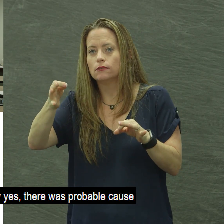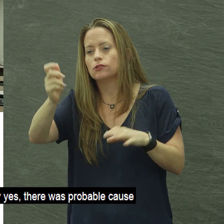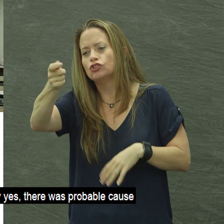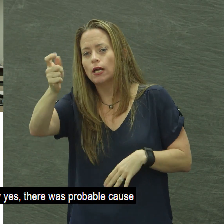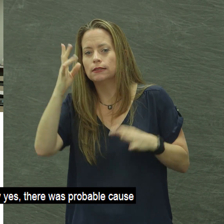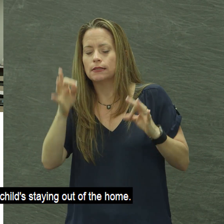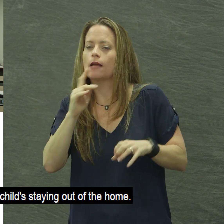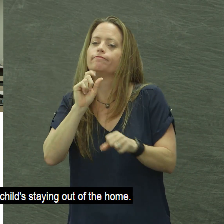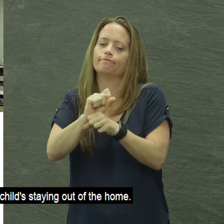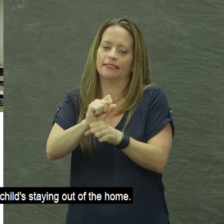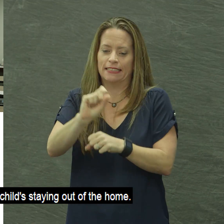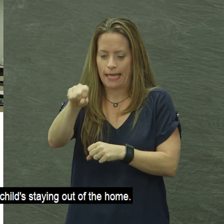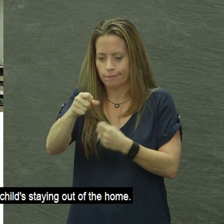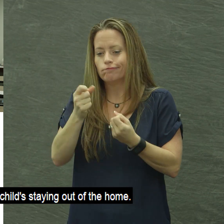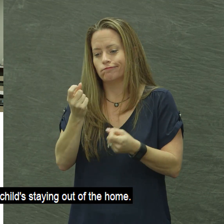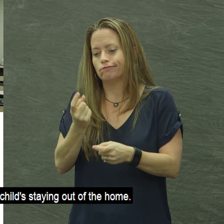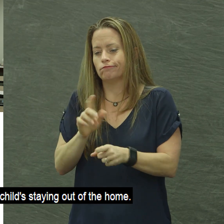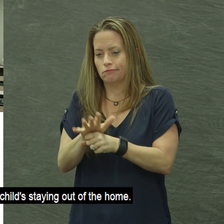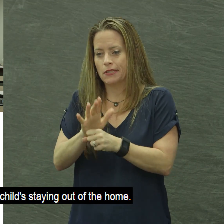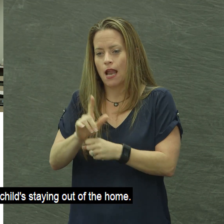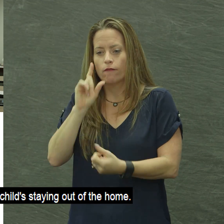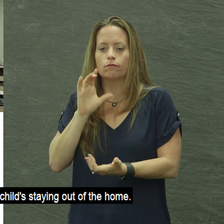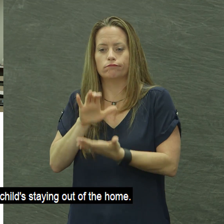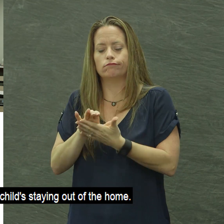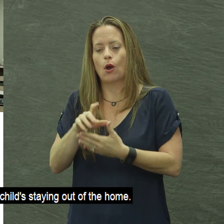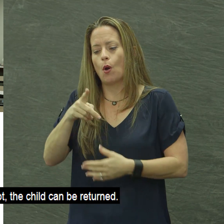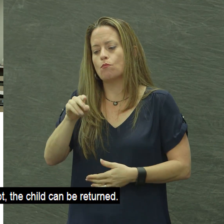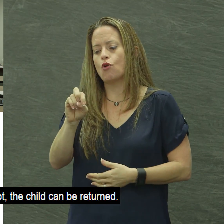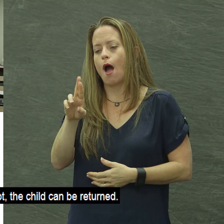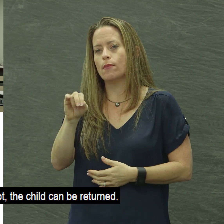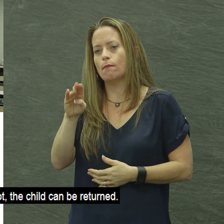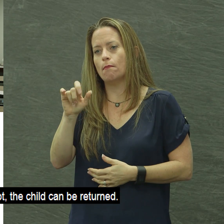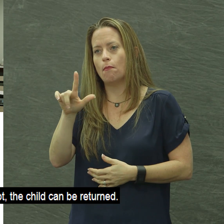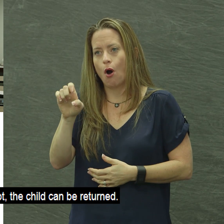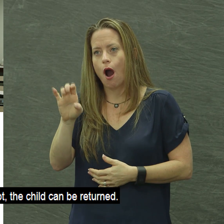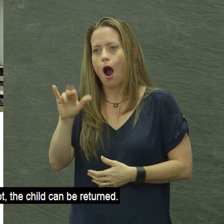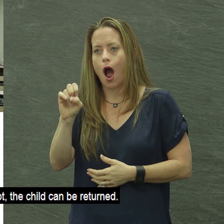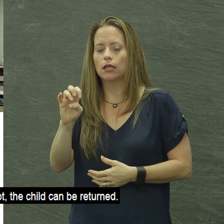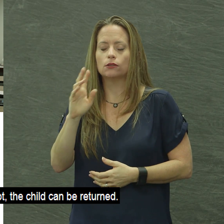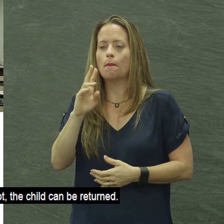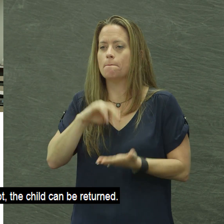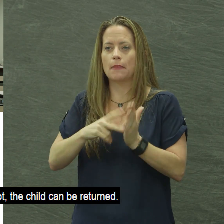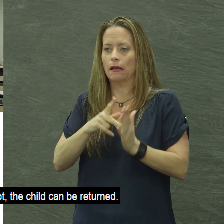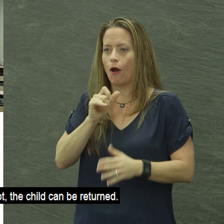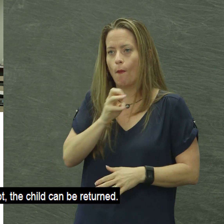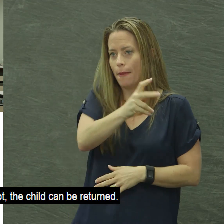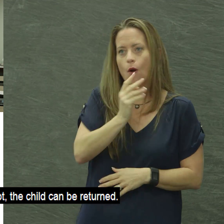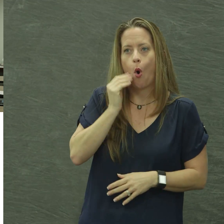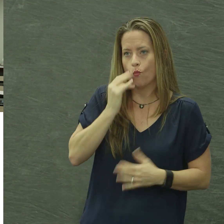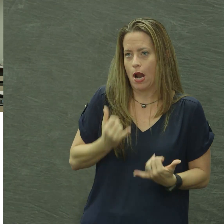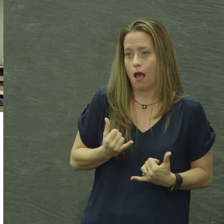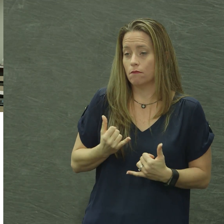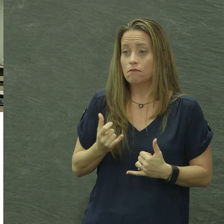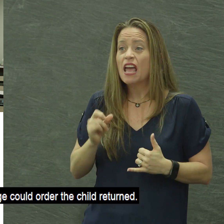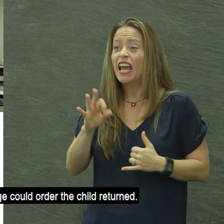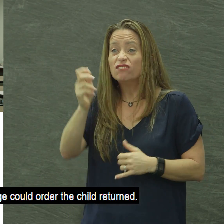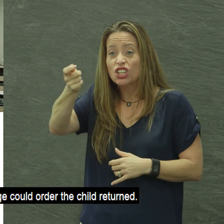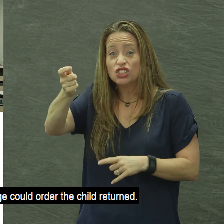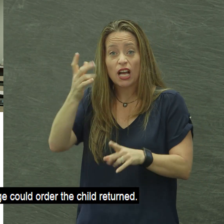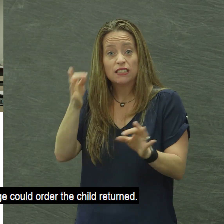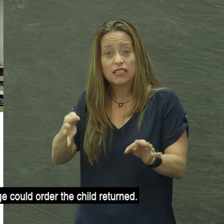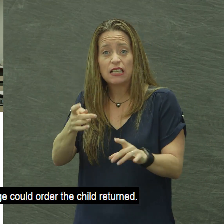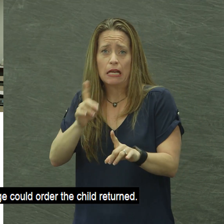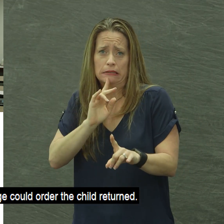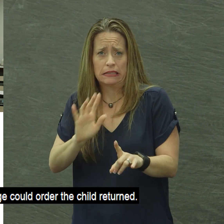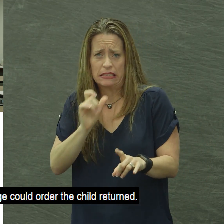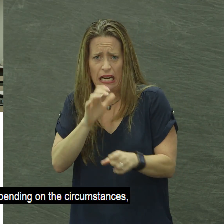probable cause, so the child's staying out of the home? If not, the child can be returned. The judge